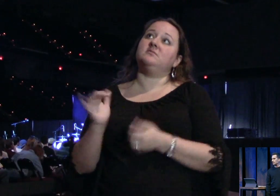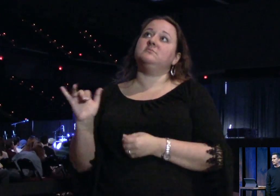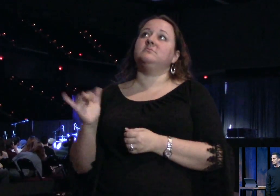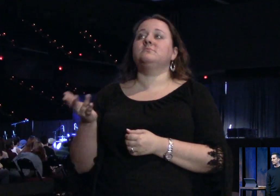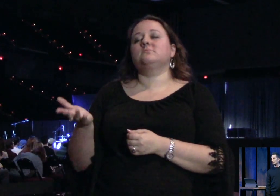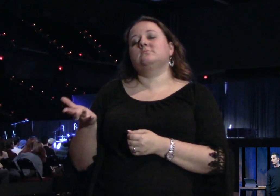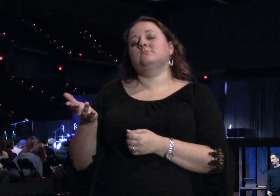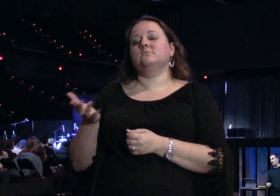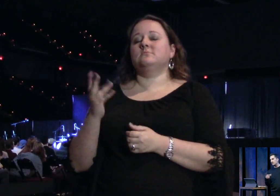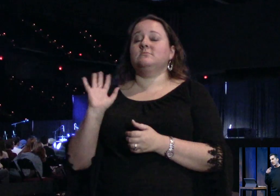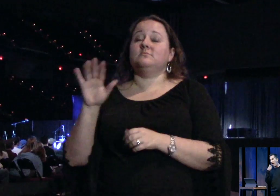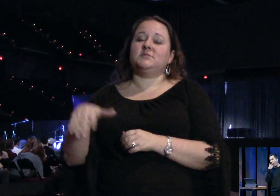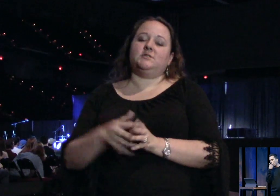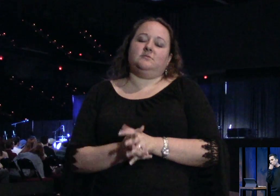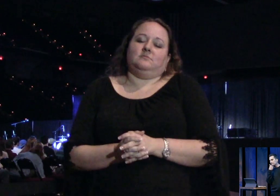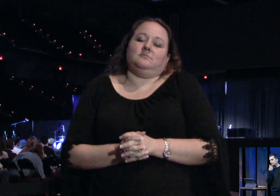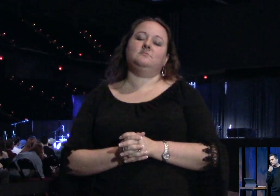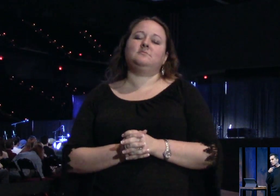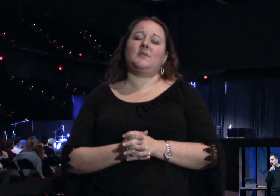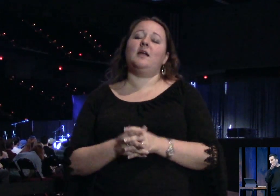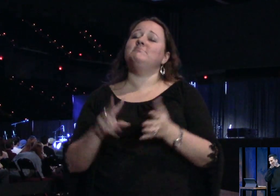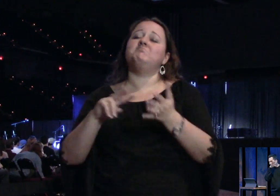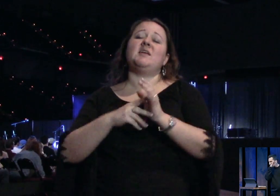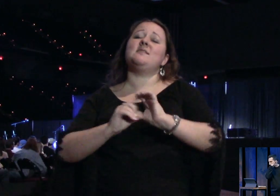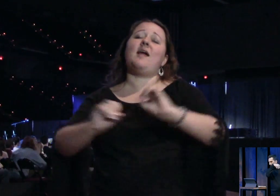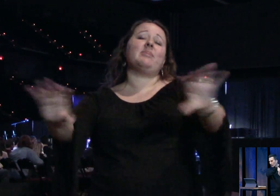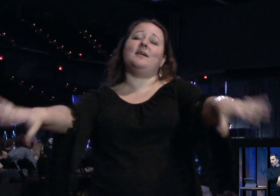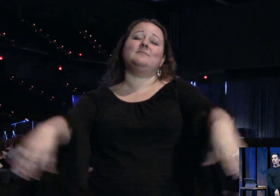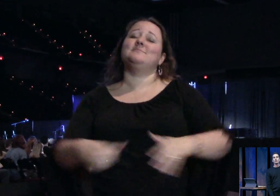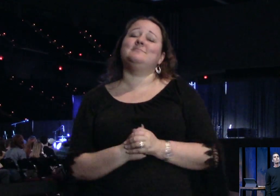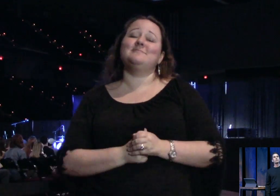You'd just be sitting in class like,